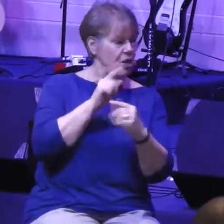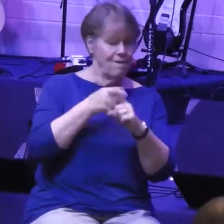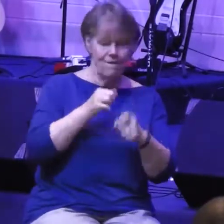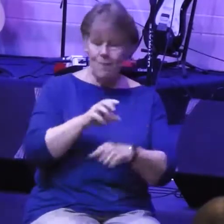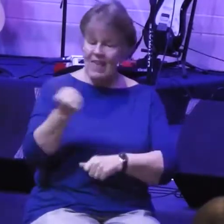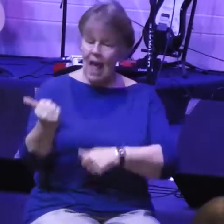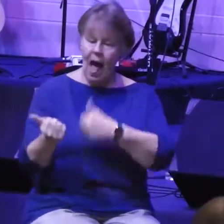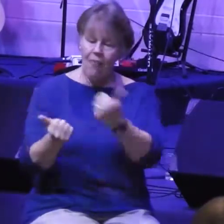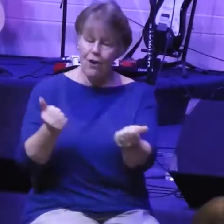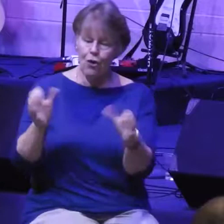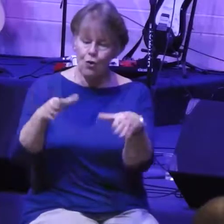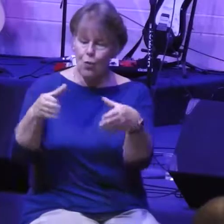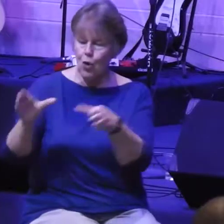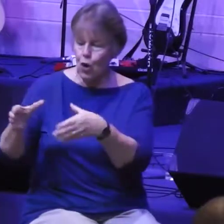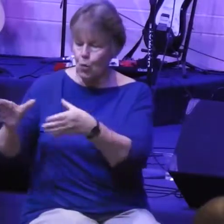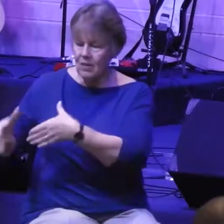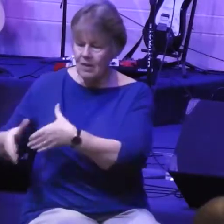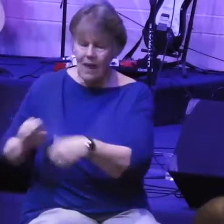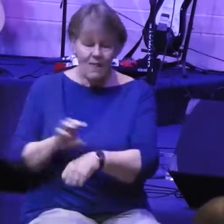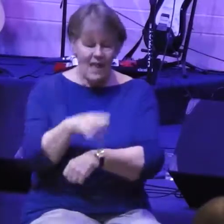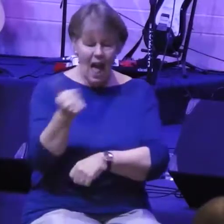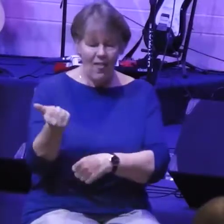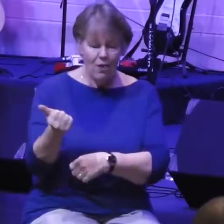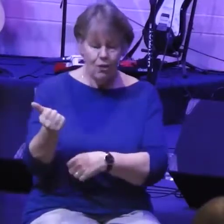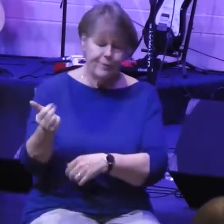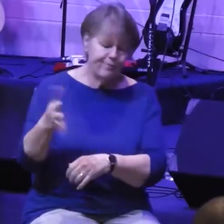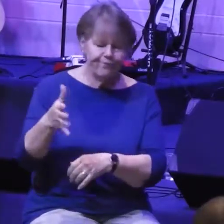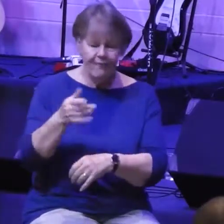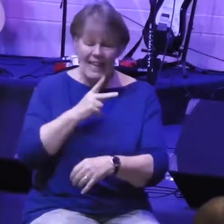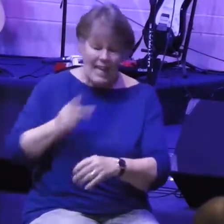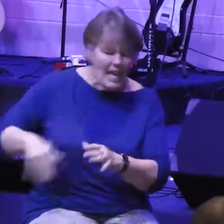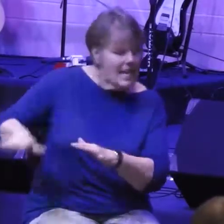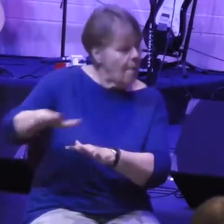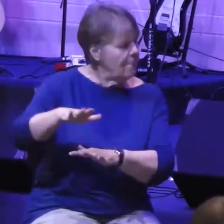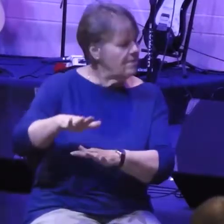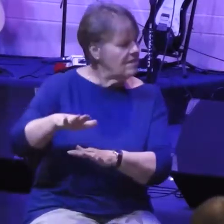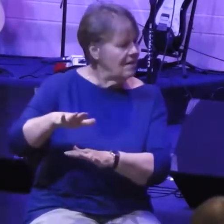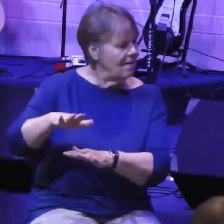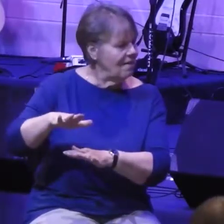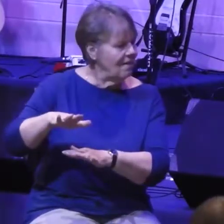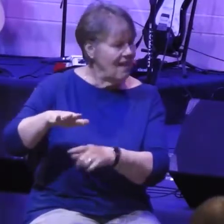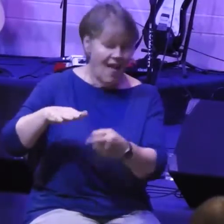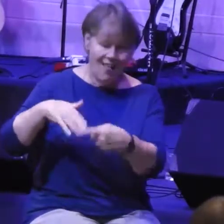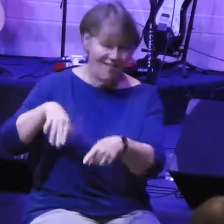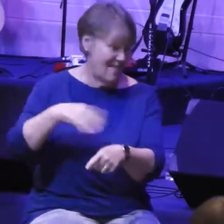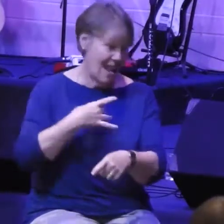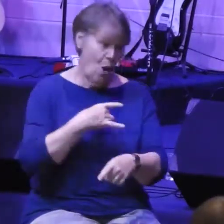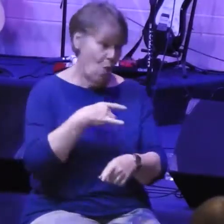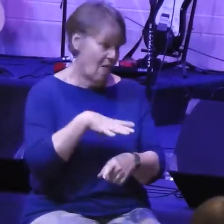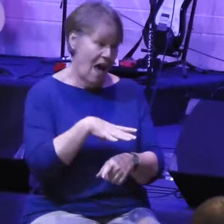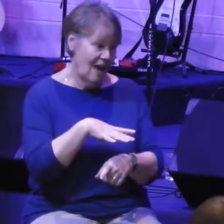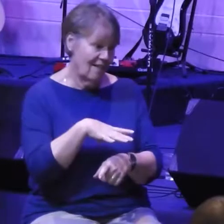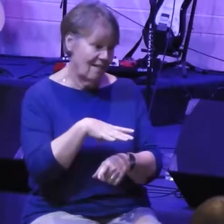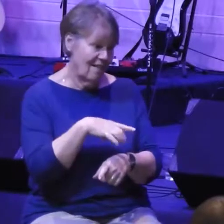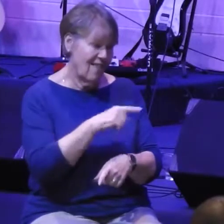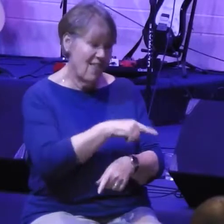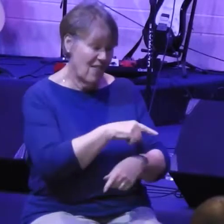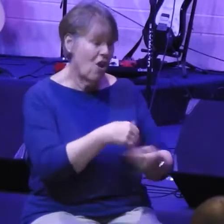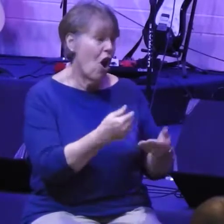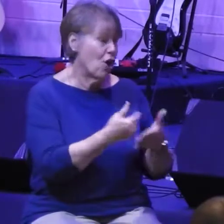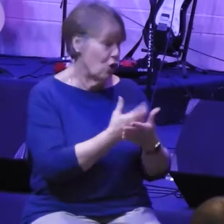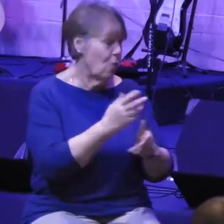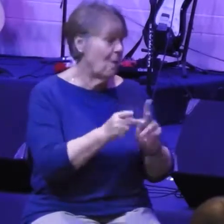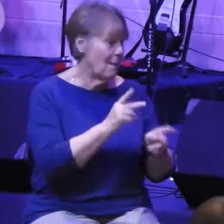other kind of kingdoms in the area who don't like that there's a new people coming back into town and rebuilding